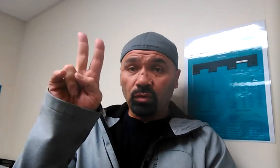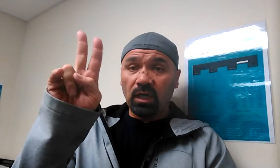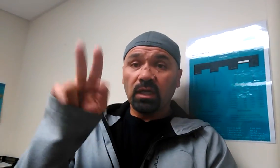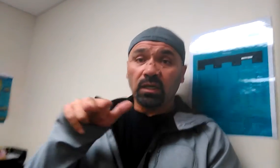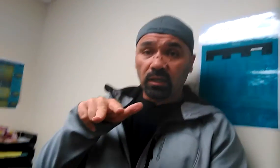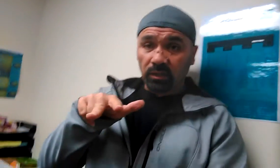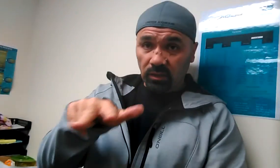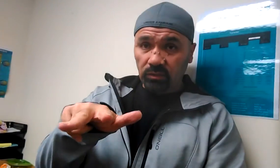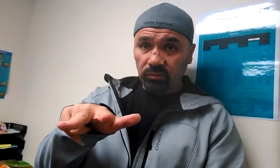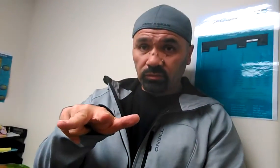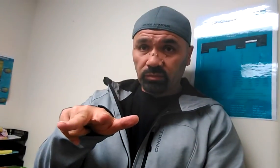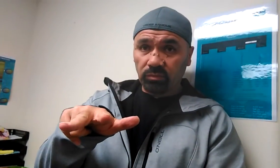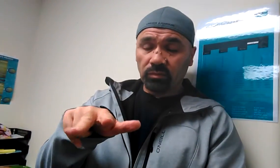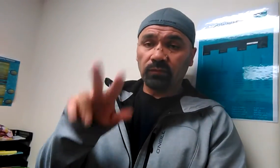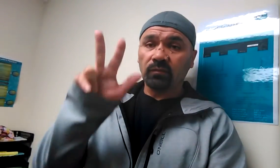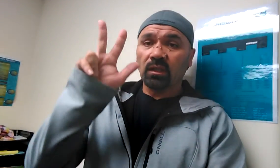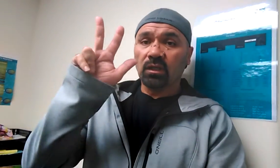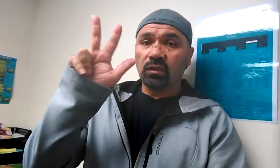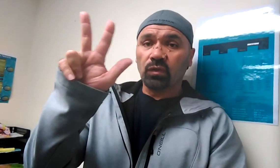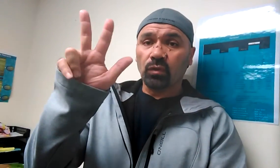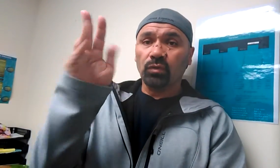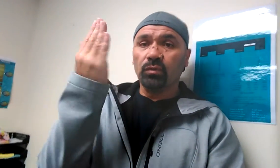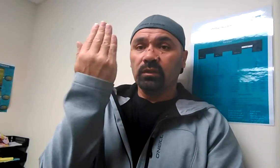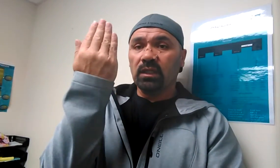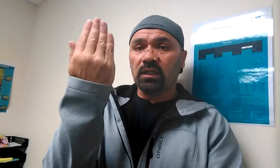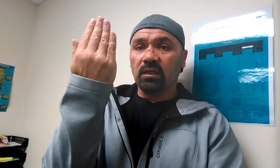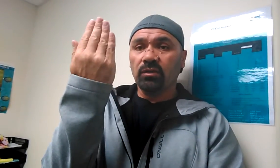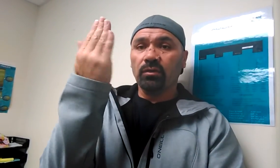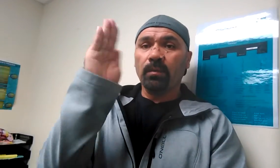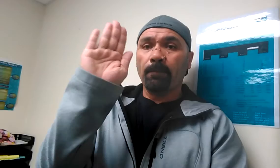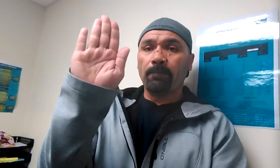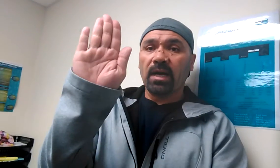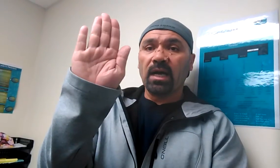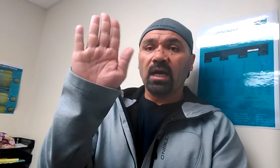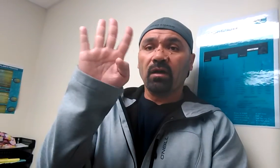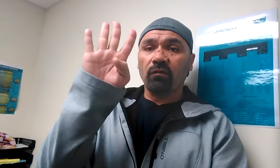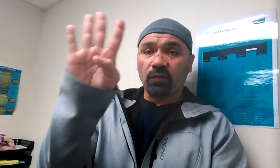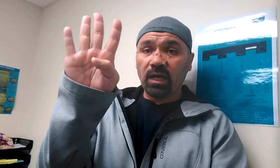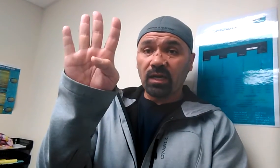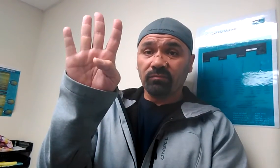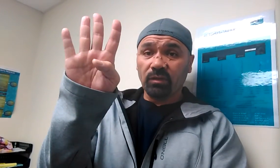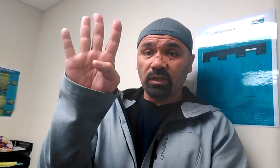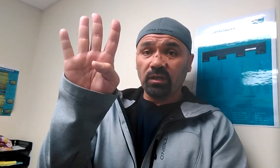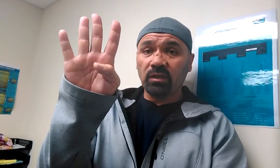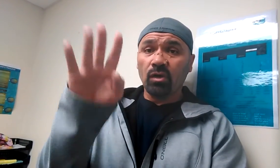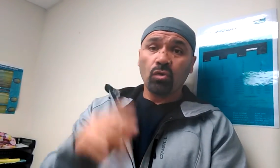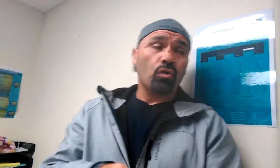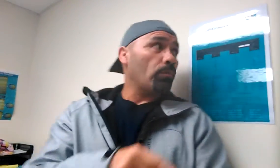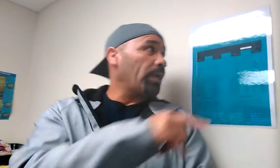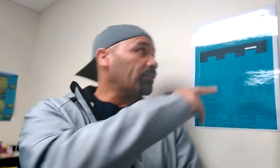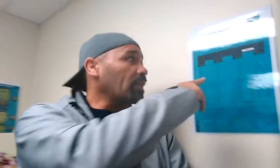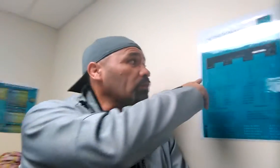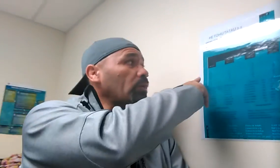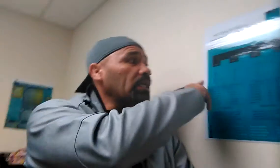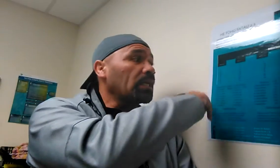rua rau, toru te kau mā whā. There we go. Or back the other way,